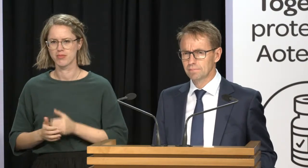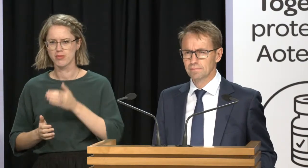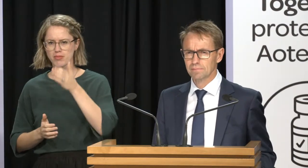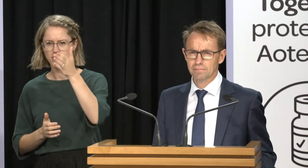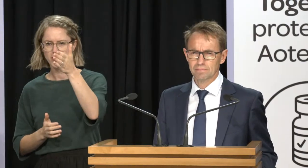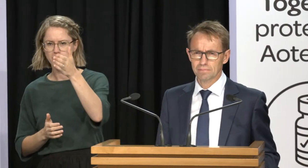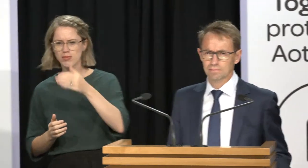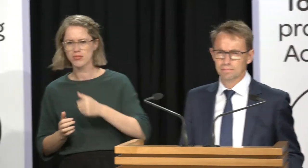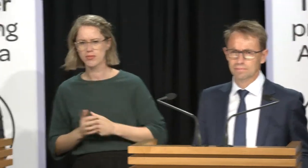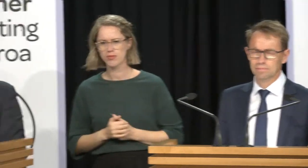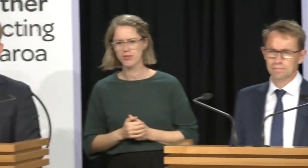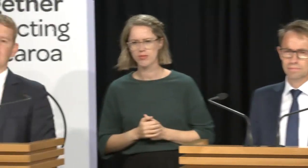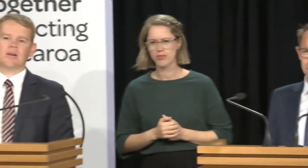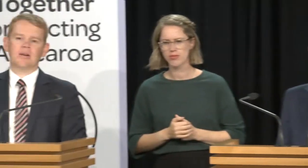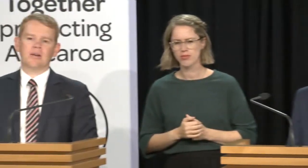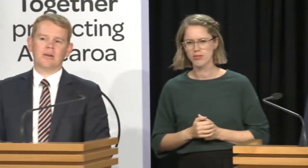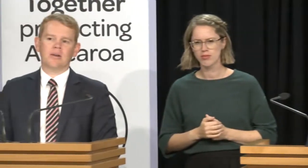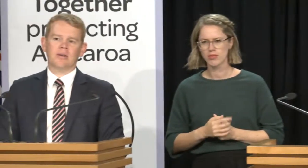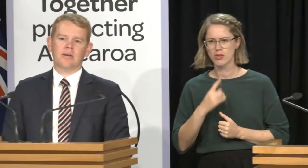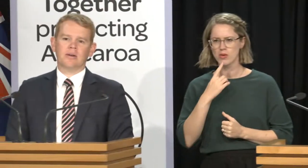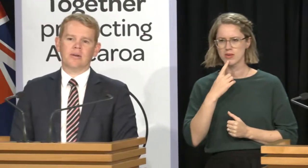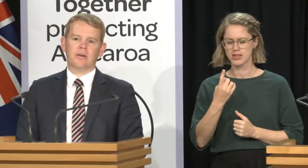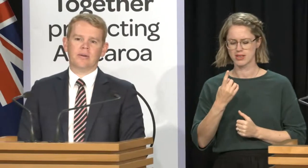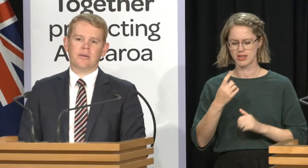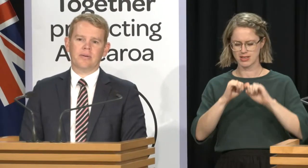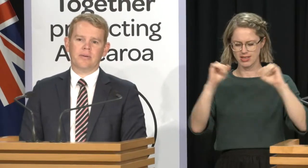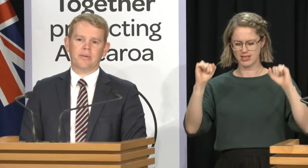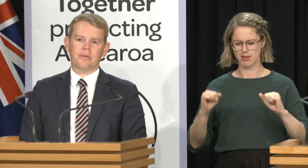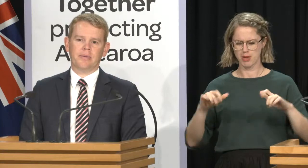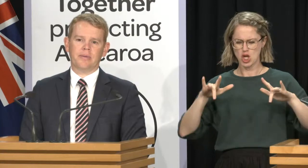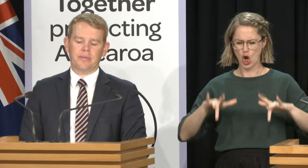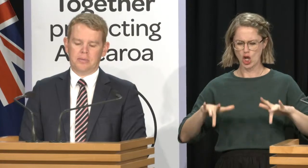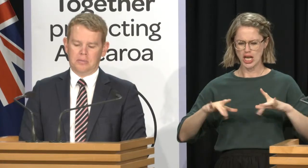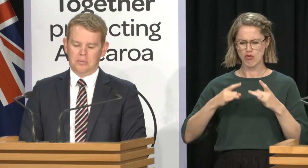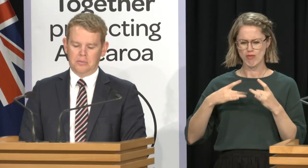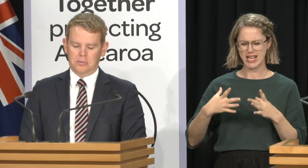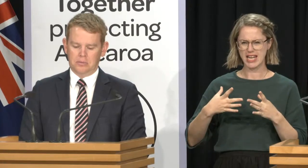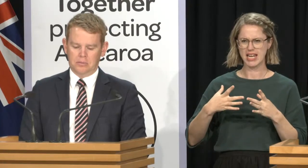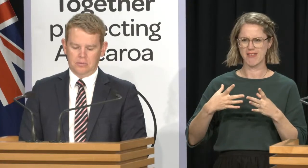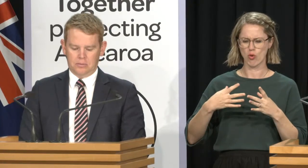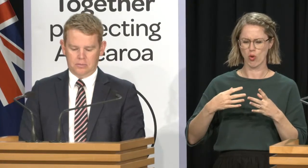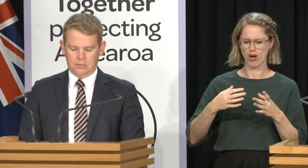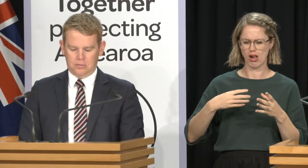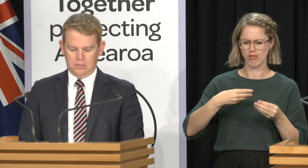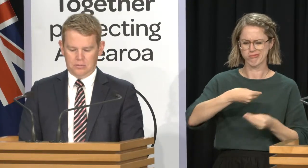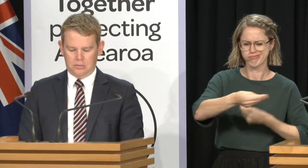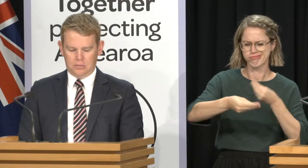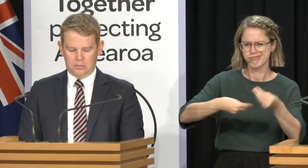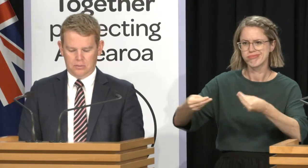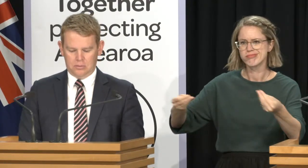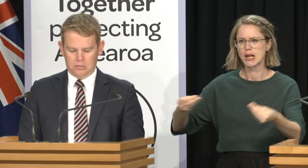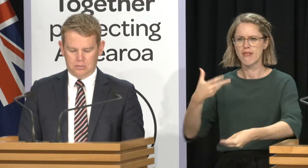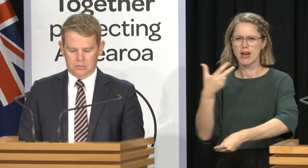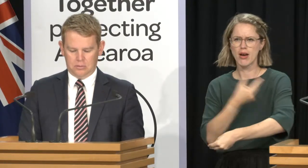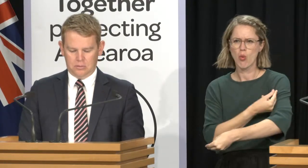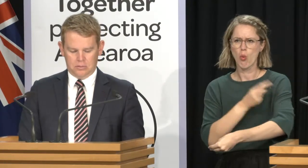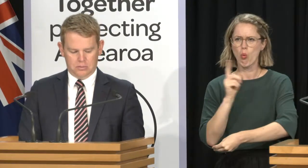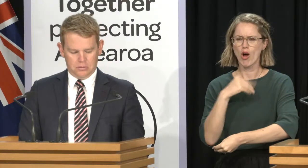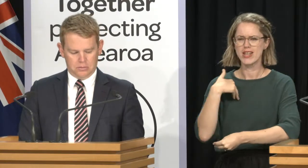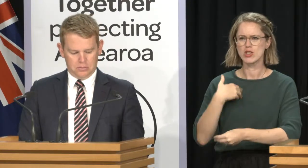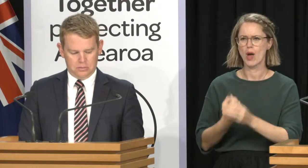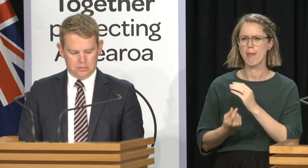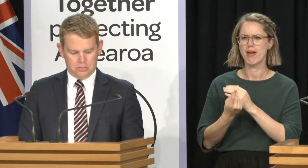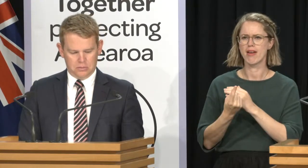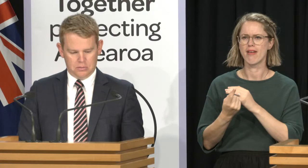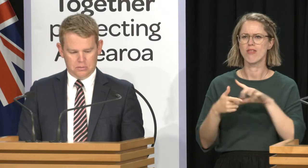this morning about the systems not being ready yet for the vaccine rollout, so what still needs to be done to get those